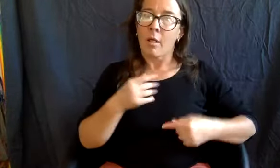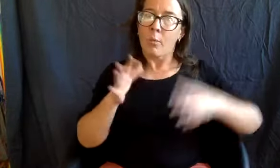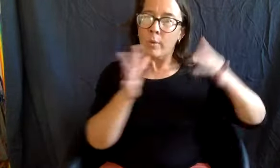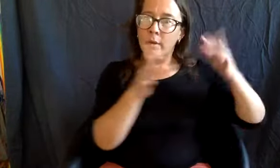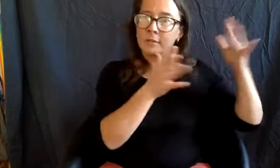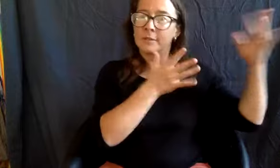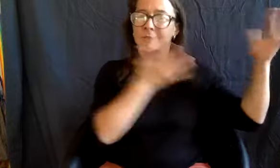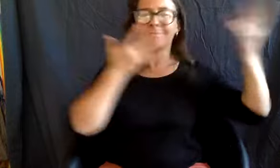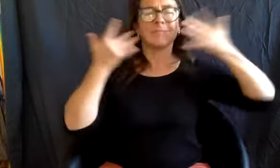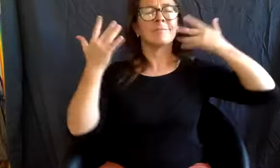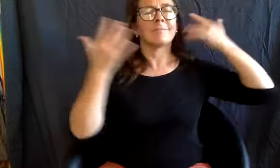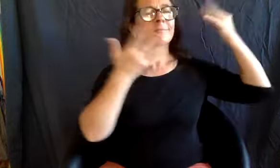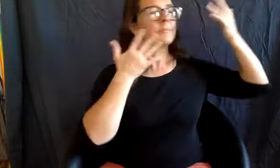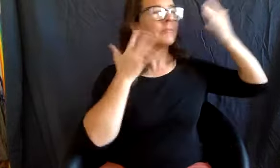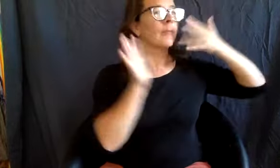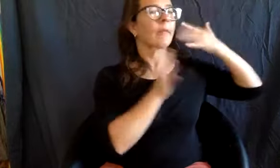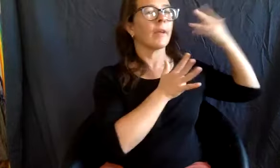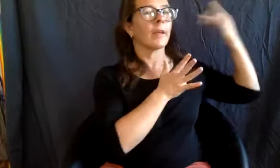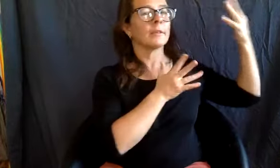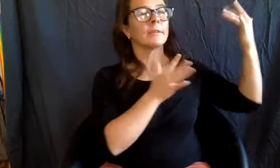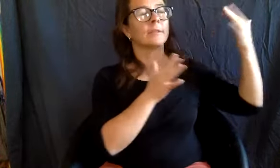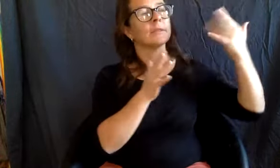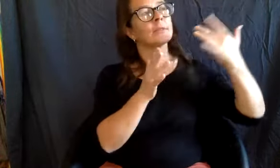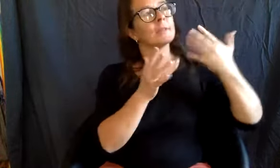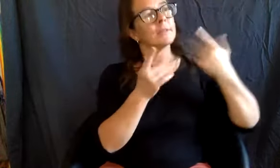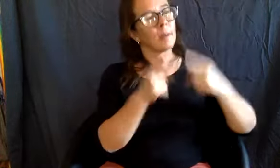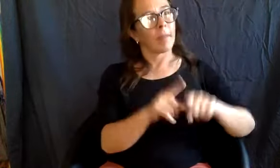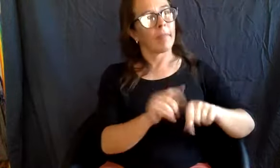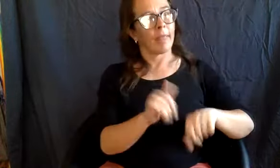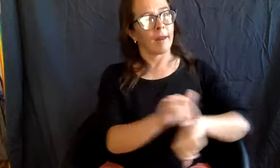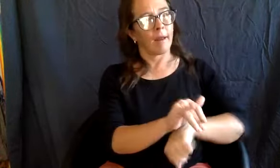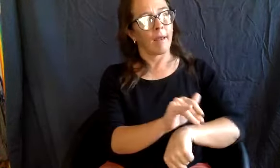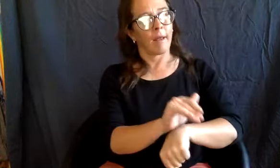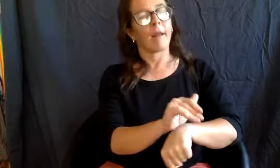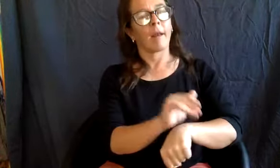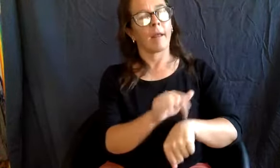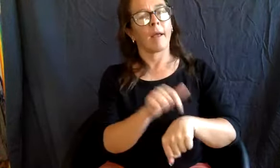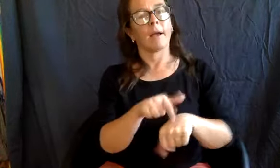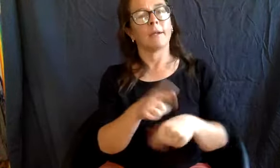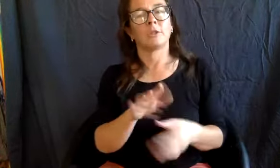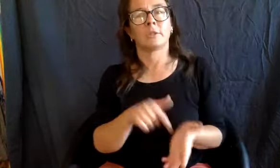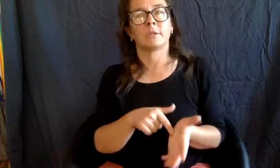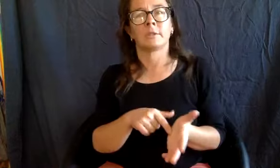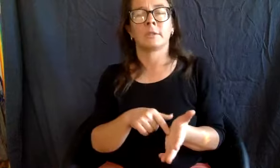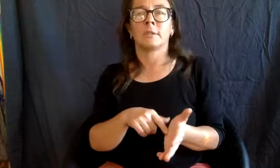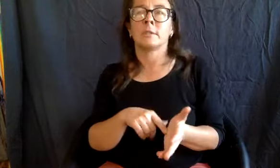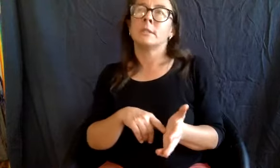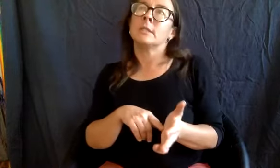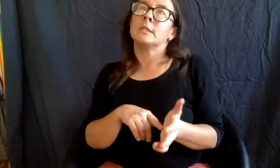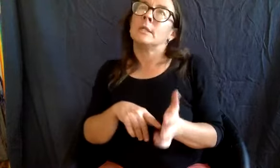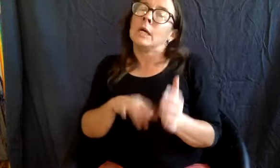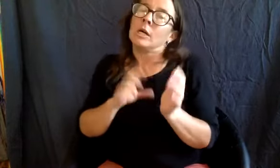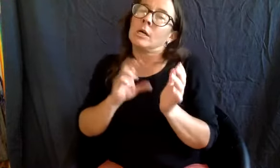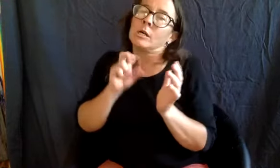by God at that time. I could feel so much love and warmth around me, and I knew it was over. I remember freaking out after that, and I remember